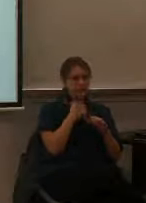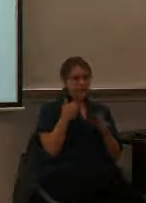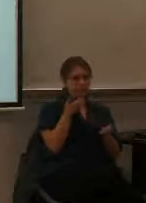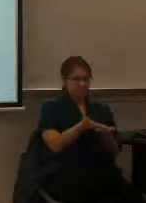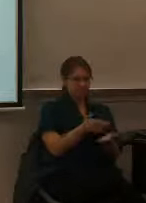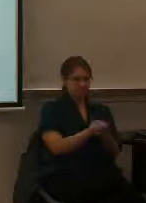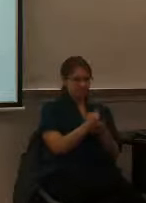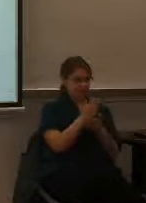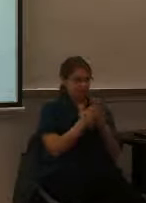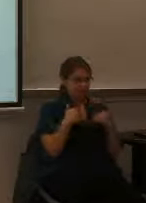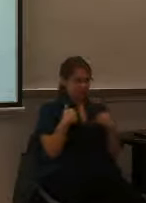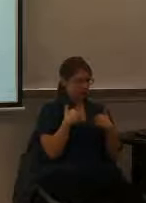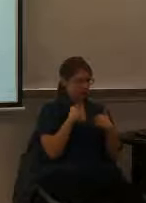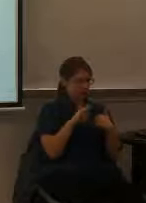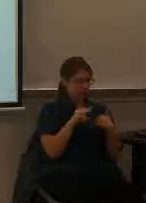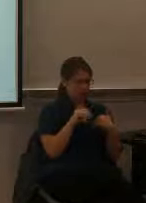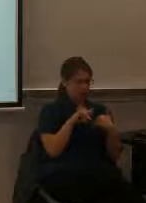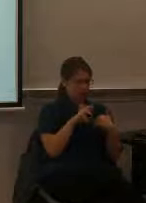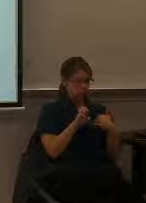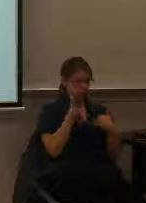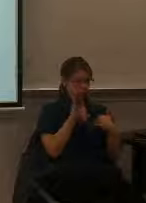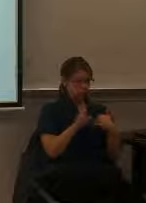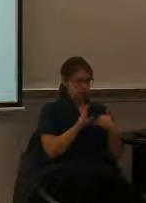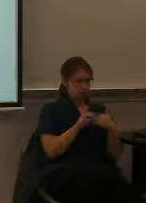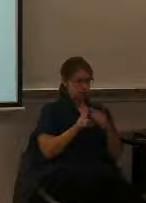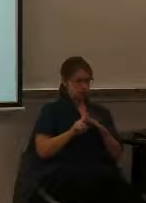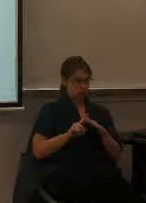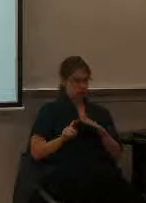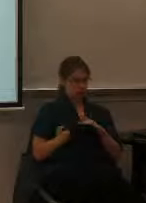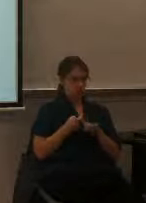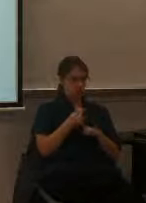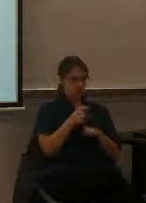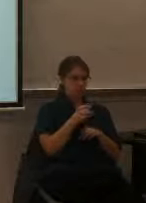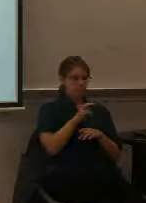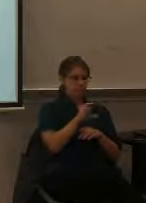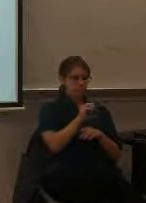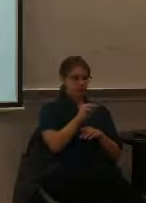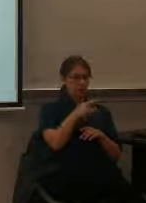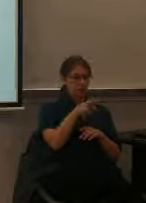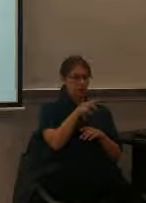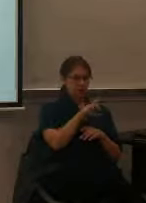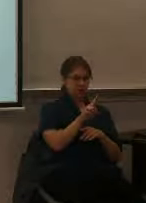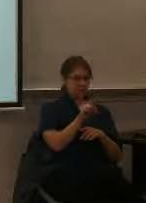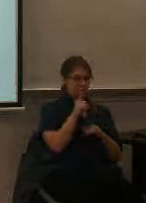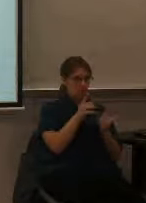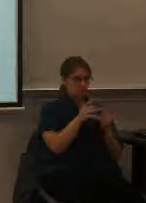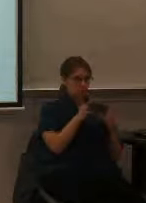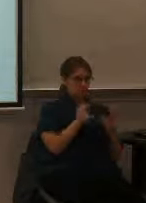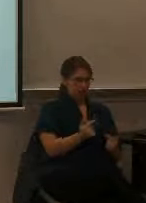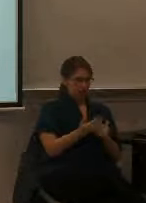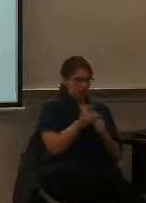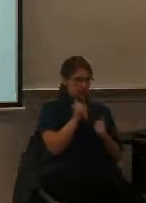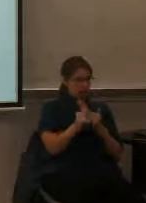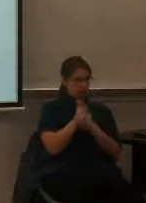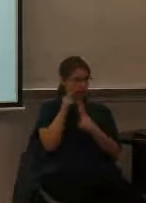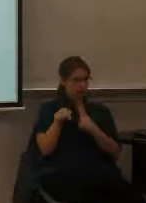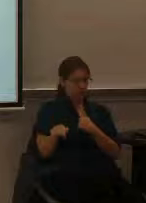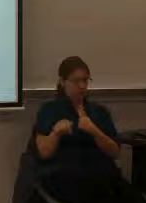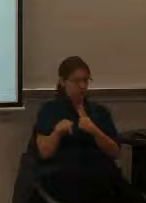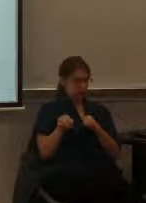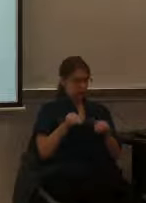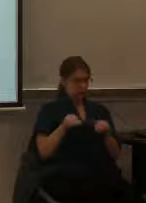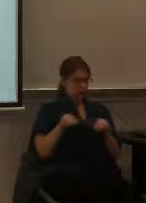evidence that some species of microbes will go away from compounds that are released by organisms that are harmful to them